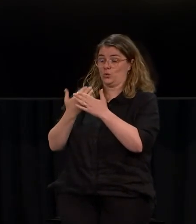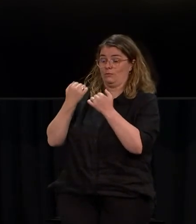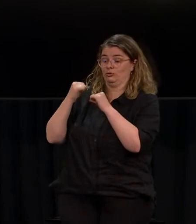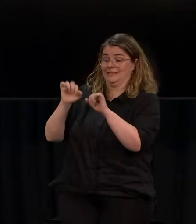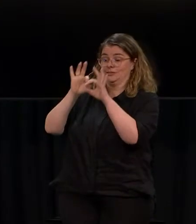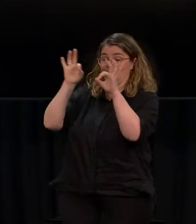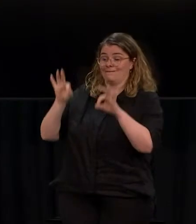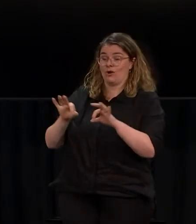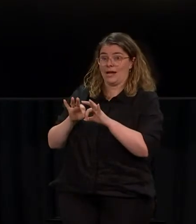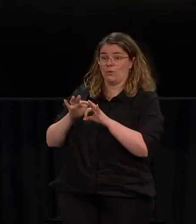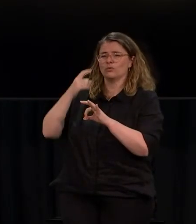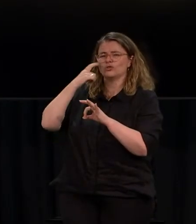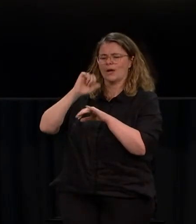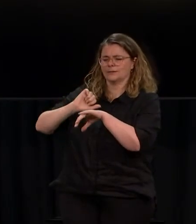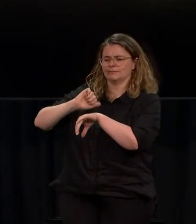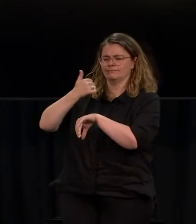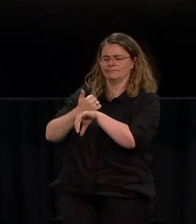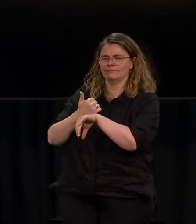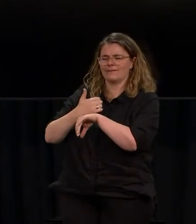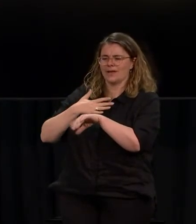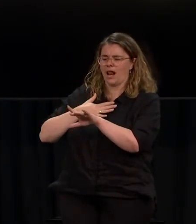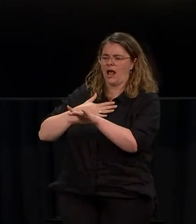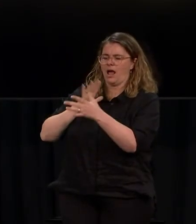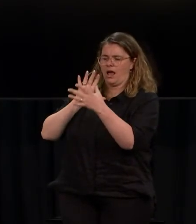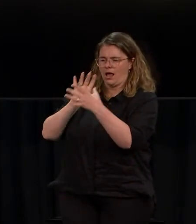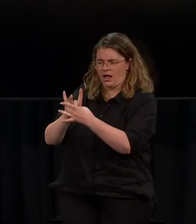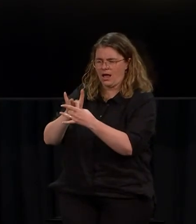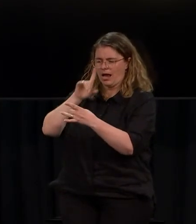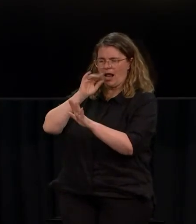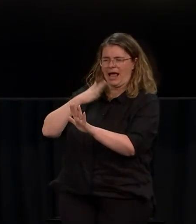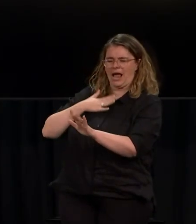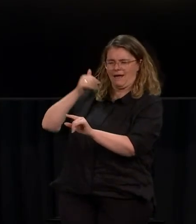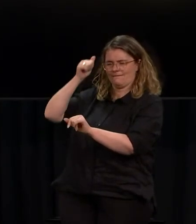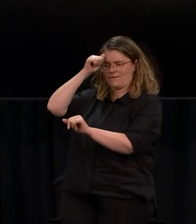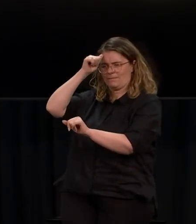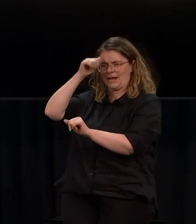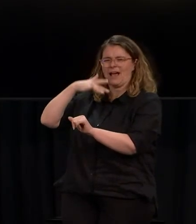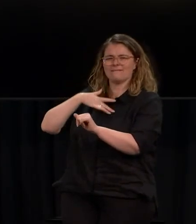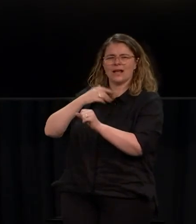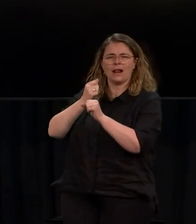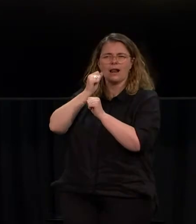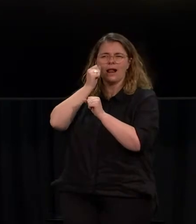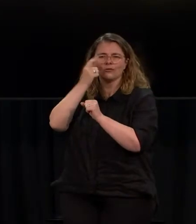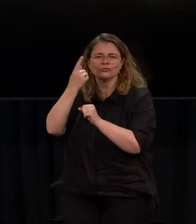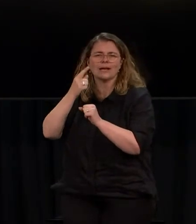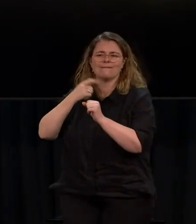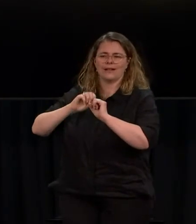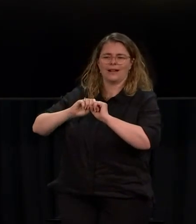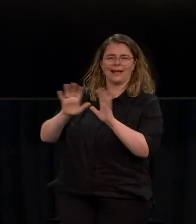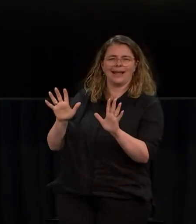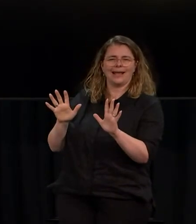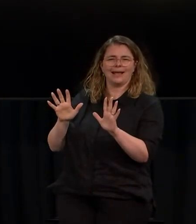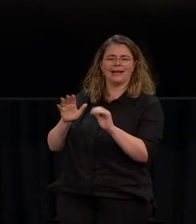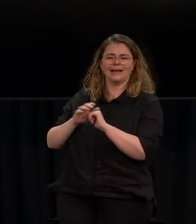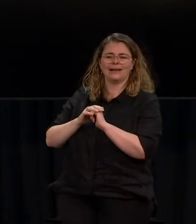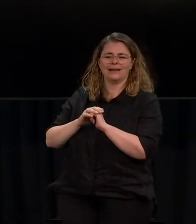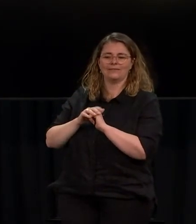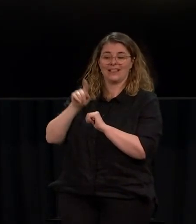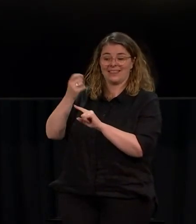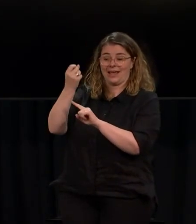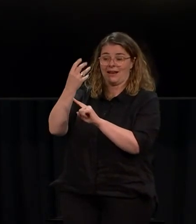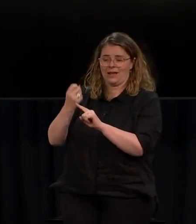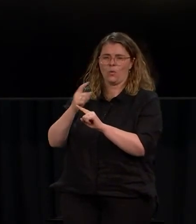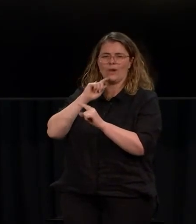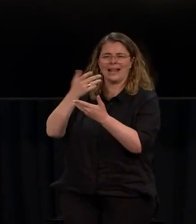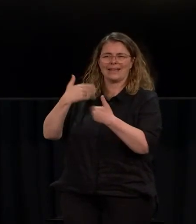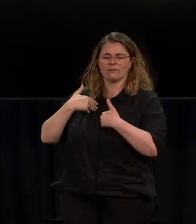protection framework something that will feel familiar to people, something that will make sense to them, and more importantly, something that will be easy